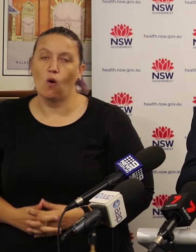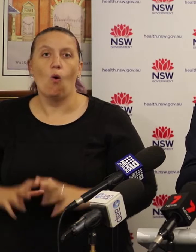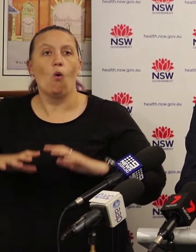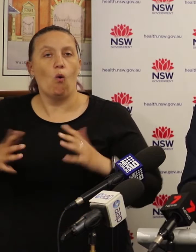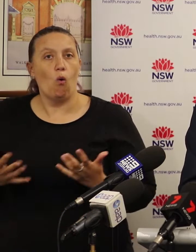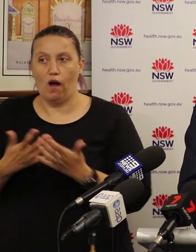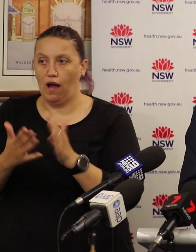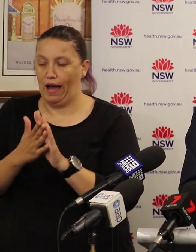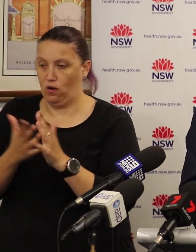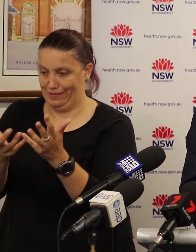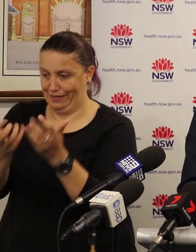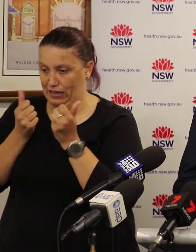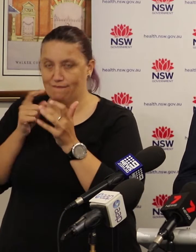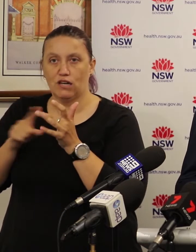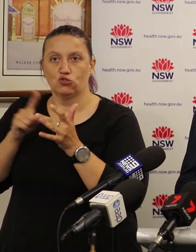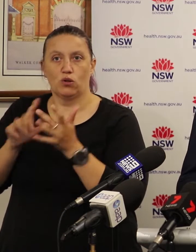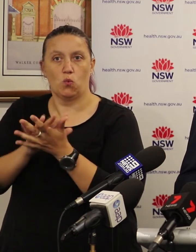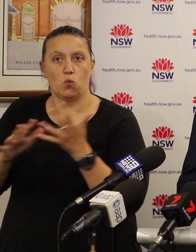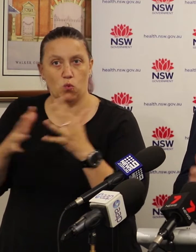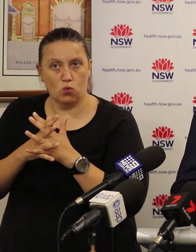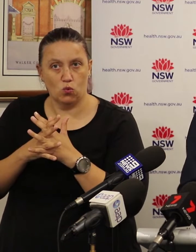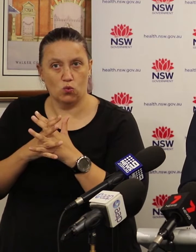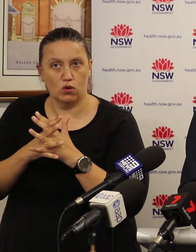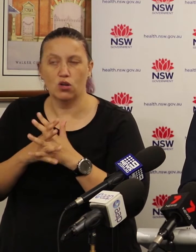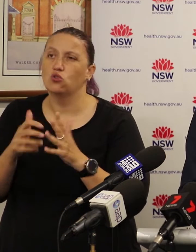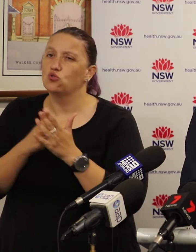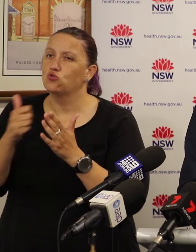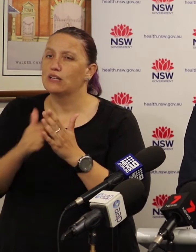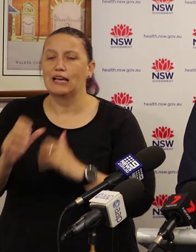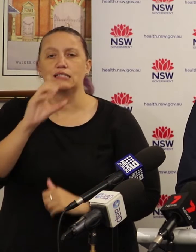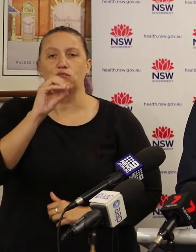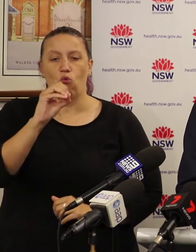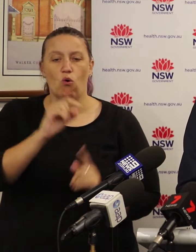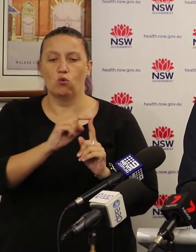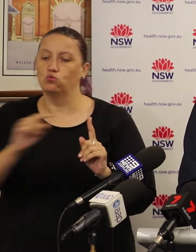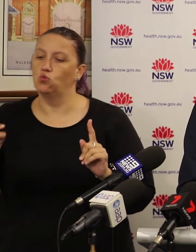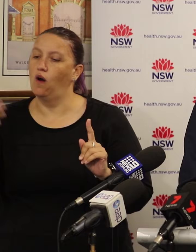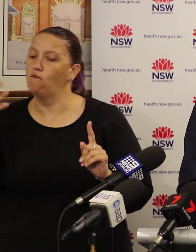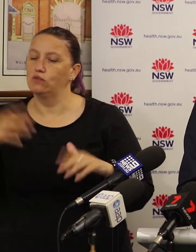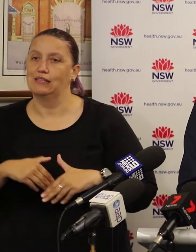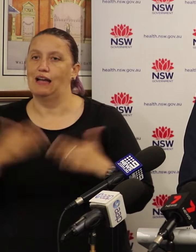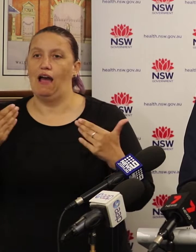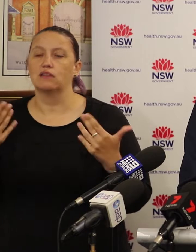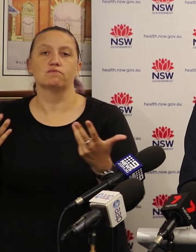to actually get the virus in a particular period of usually 0 to 14 days. We all know that